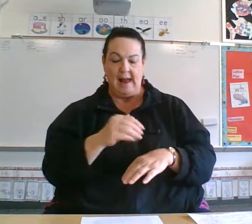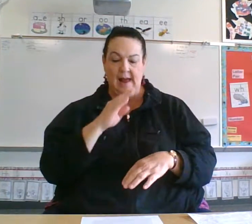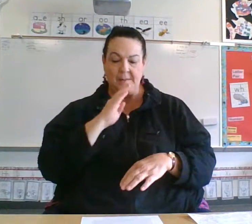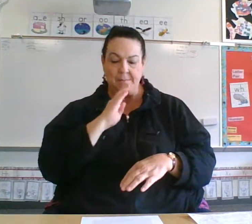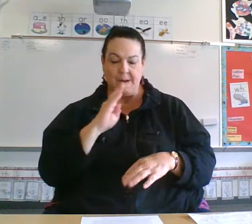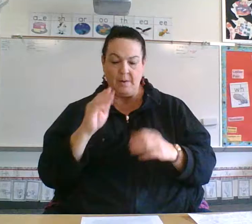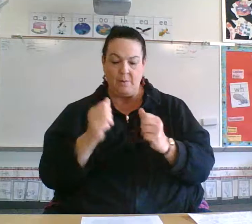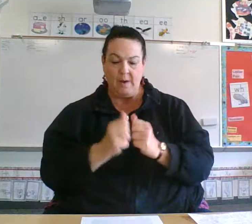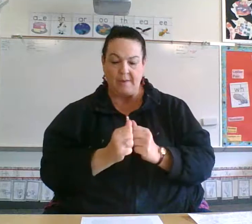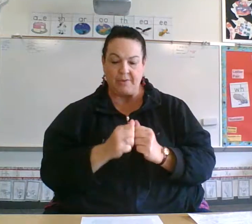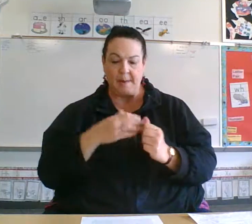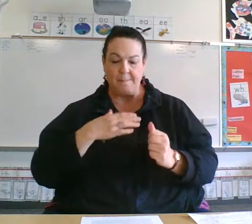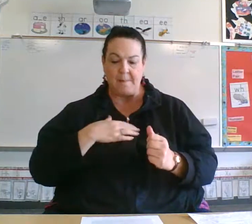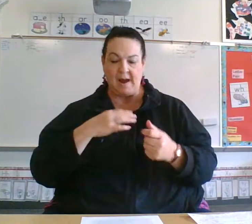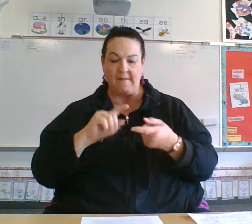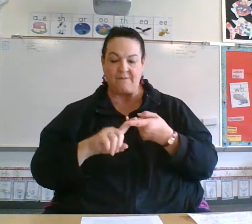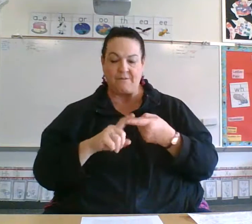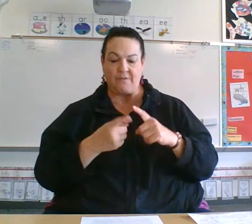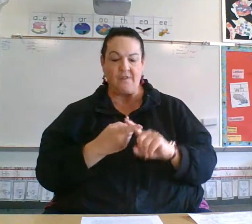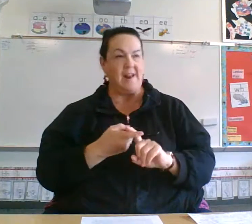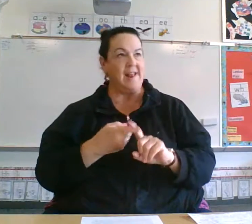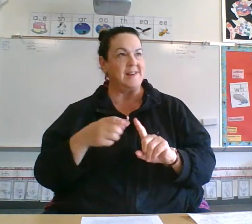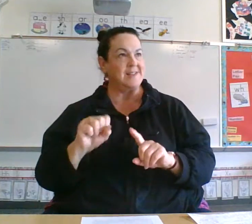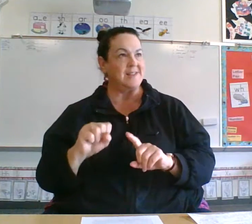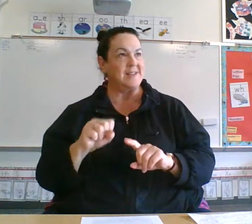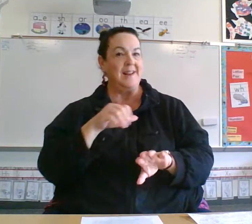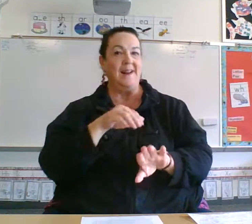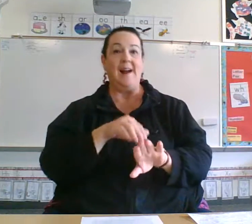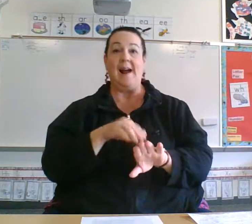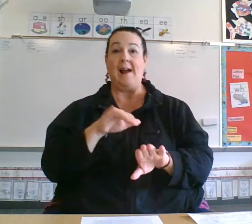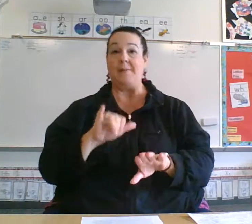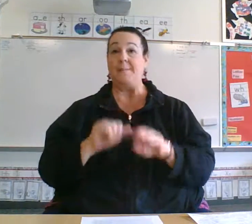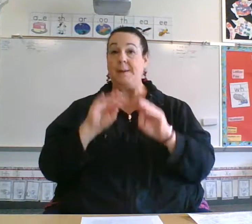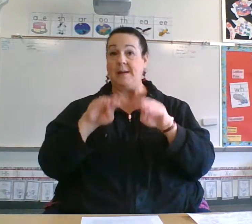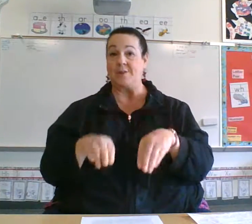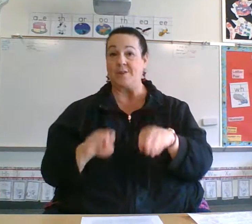and be with my friends at the beach.